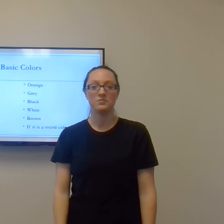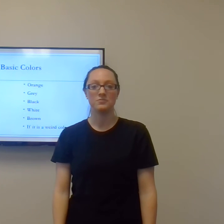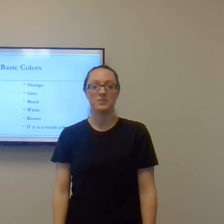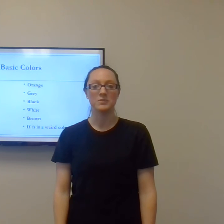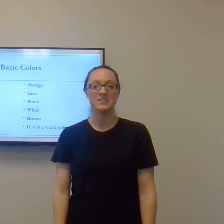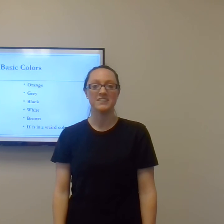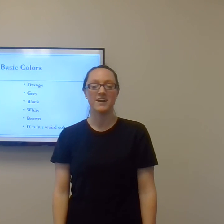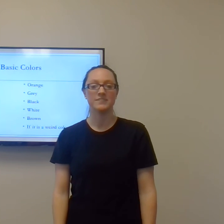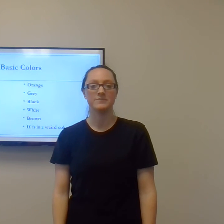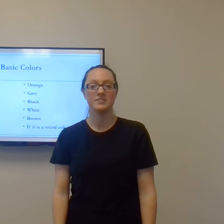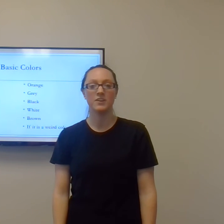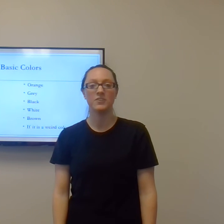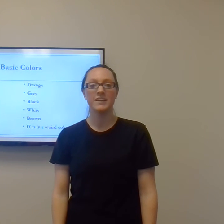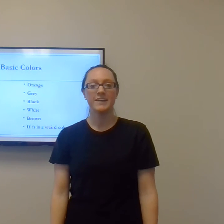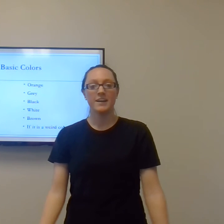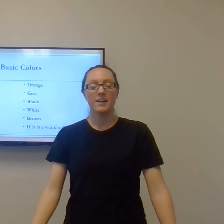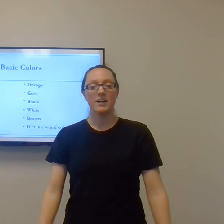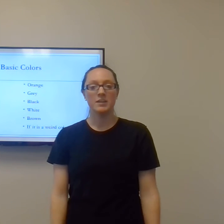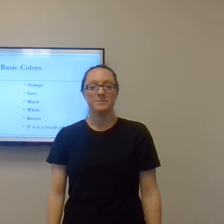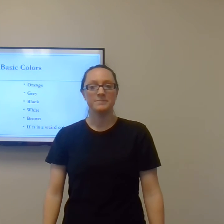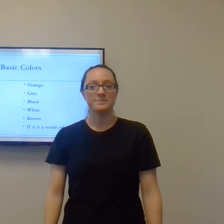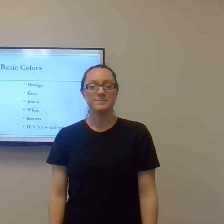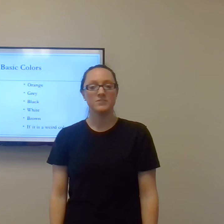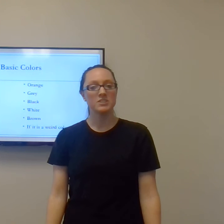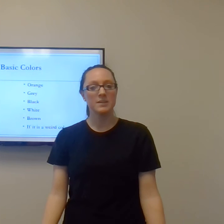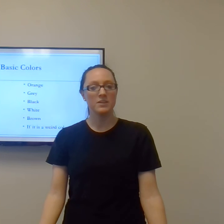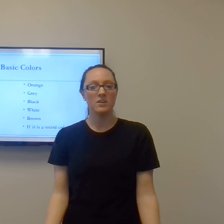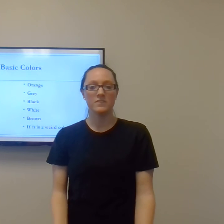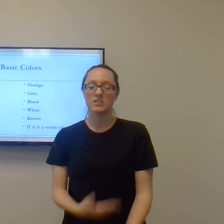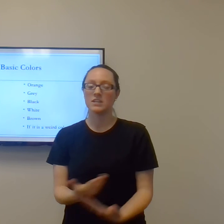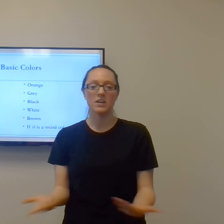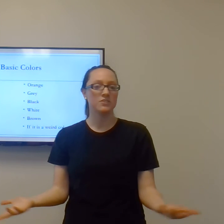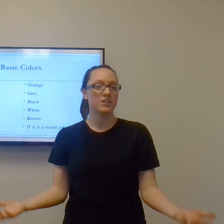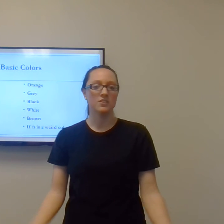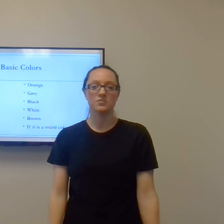you've completed the sign. So just let me know if there's any colors that